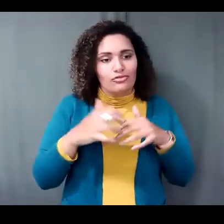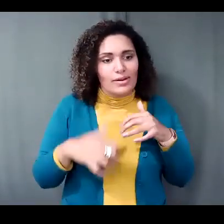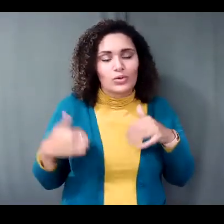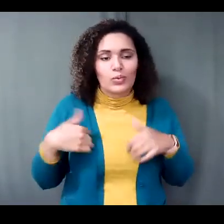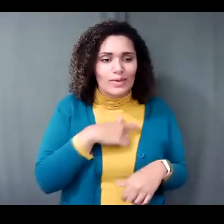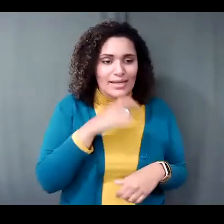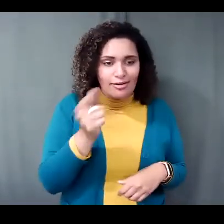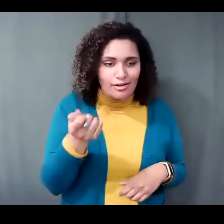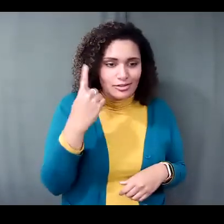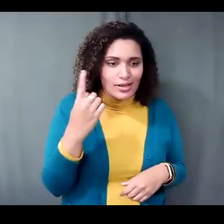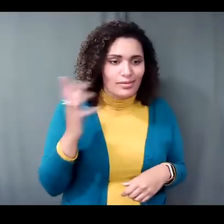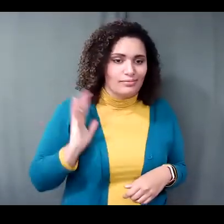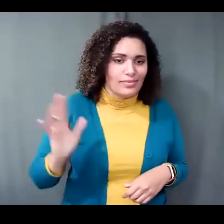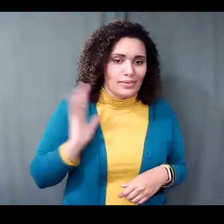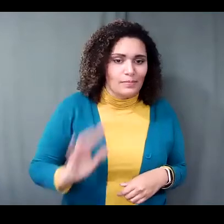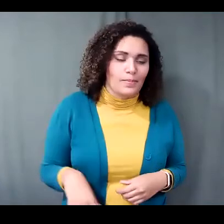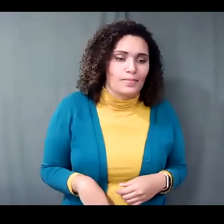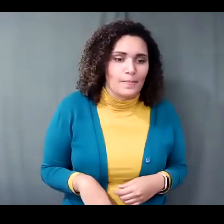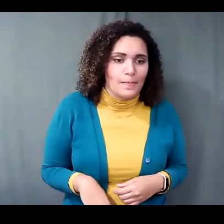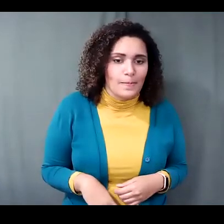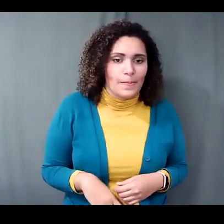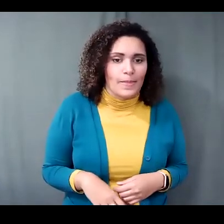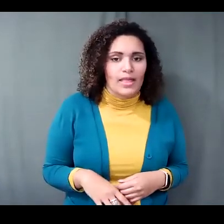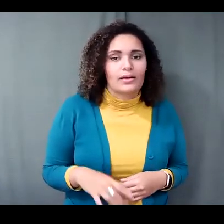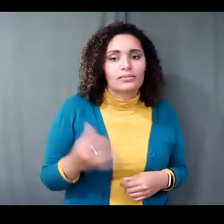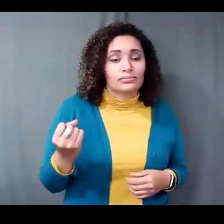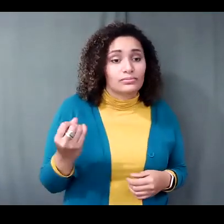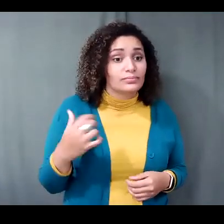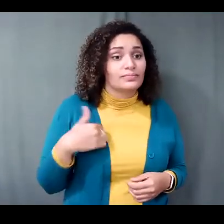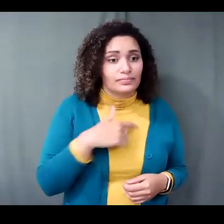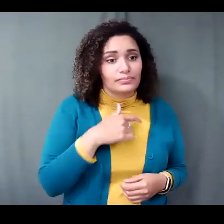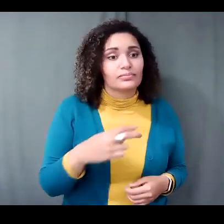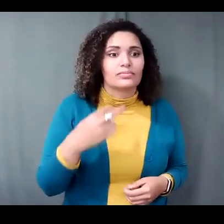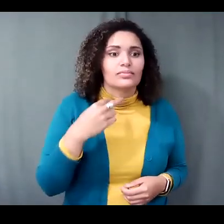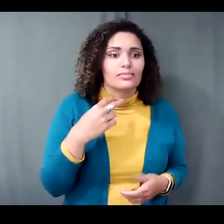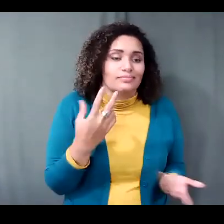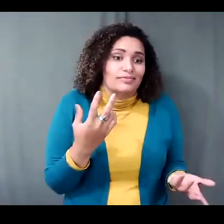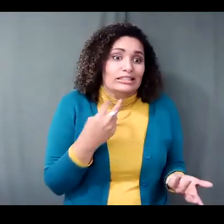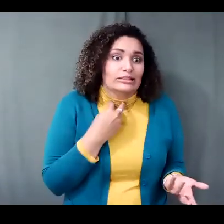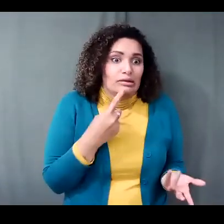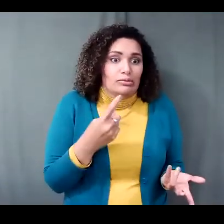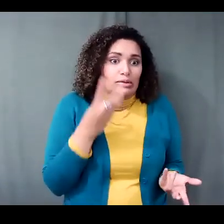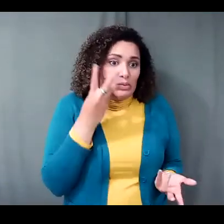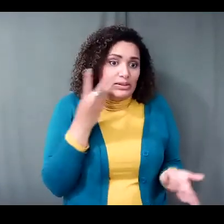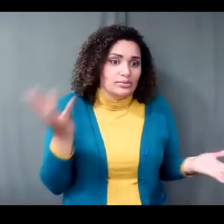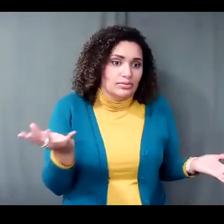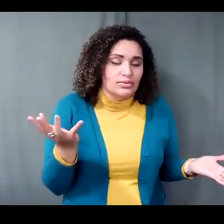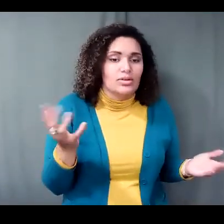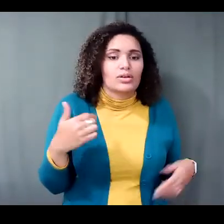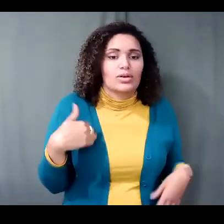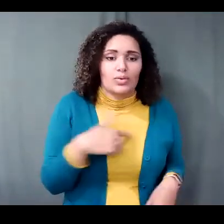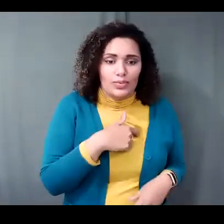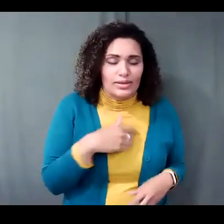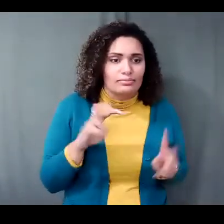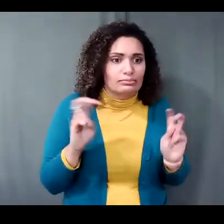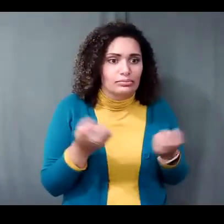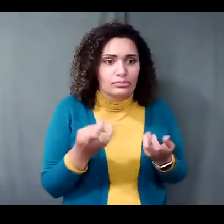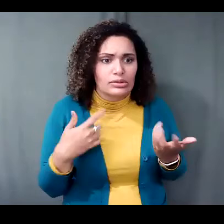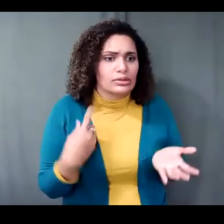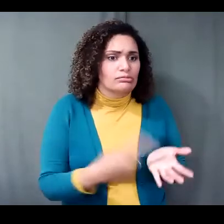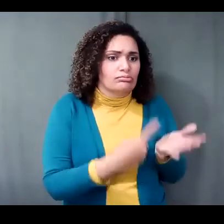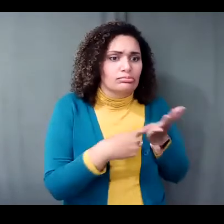understand that at the time. So we were stuck with this wine, and as Sarah and Lucienne and I were sitting around saying, all right, what are we going to do